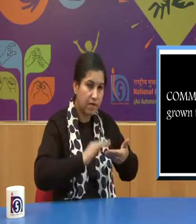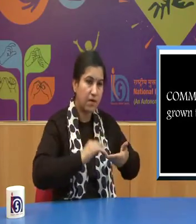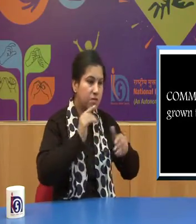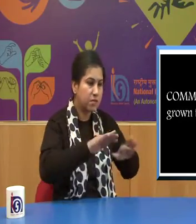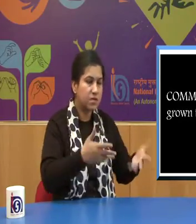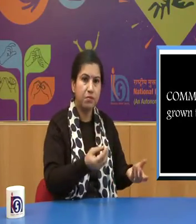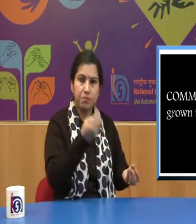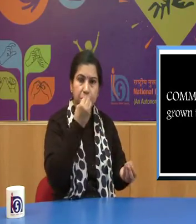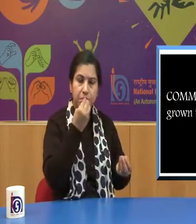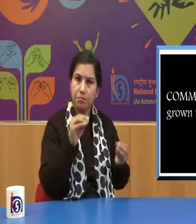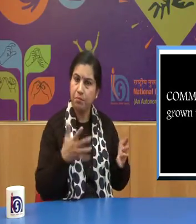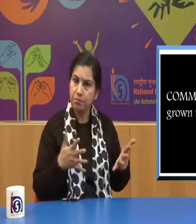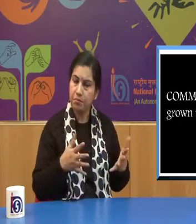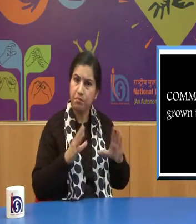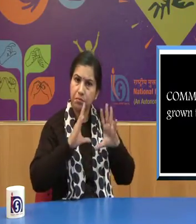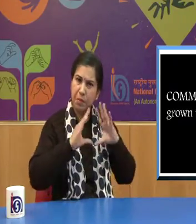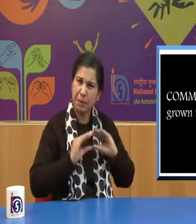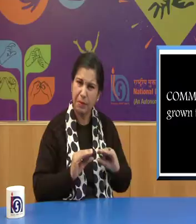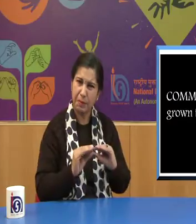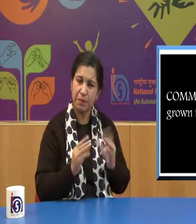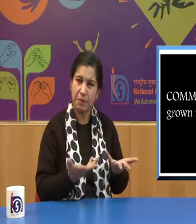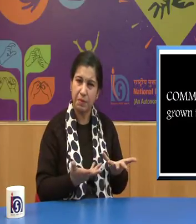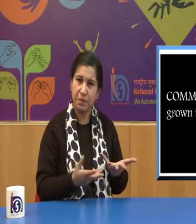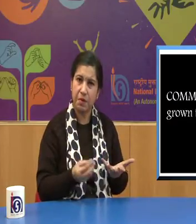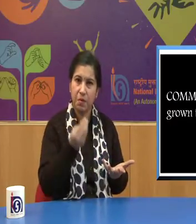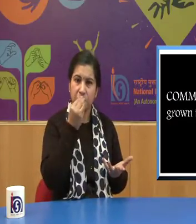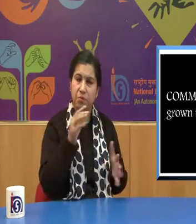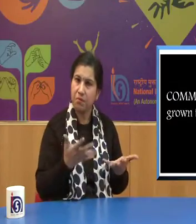As now people did not have enough food to eat.